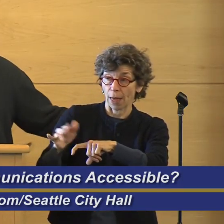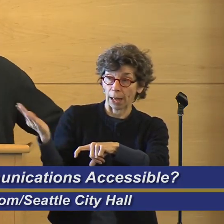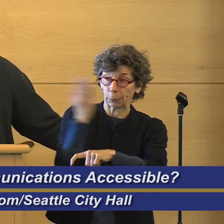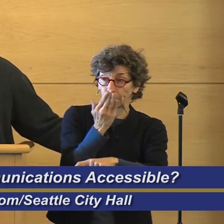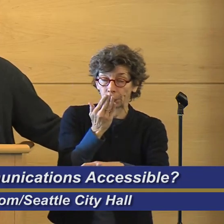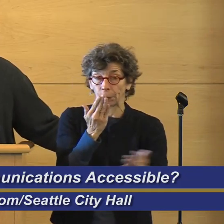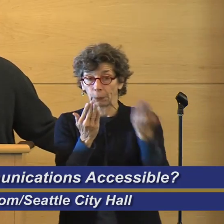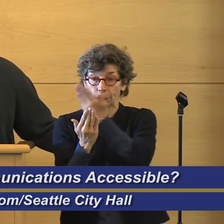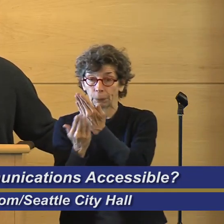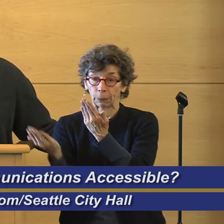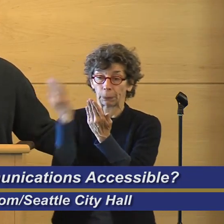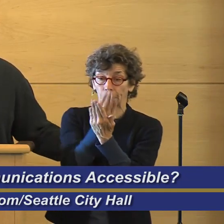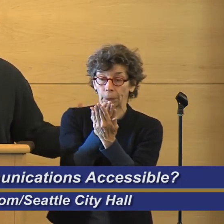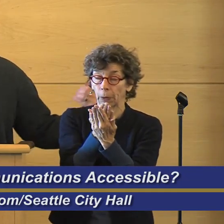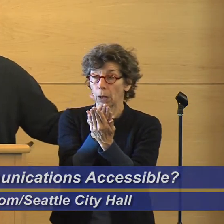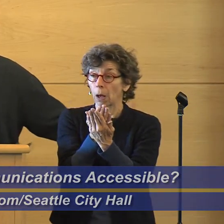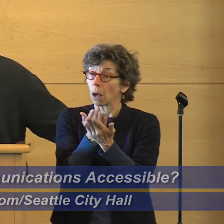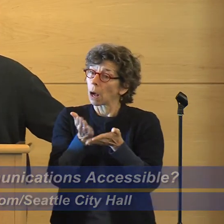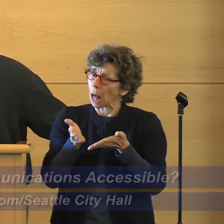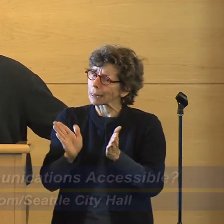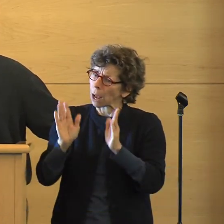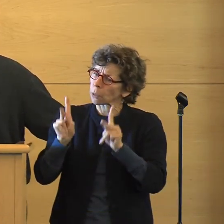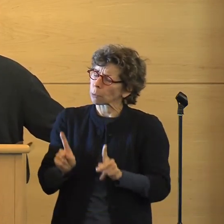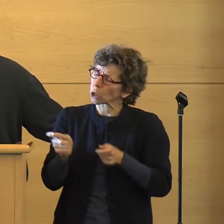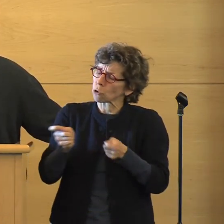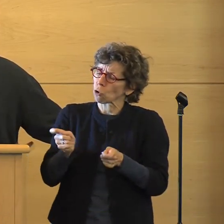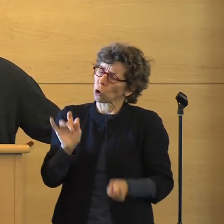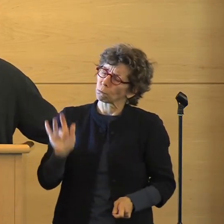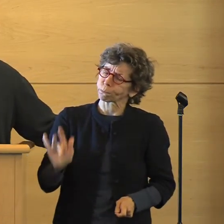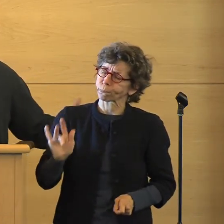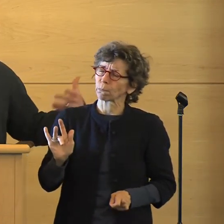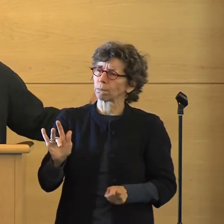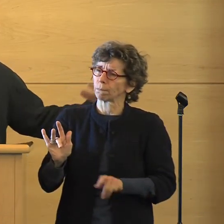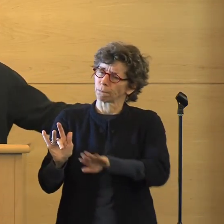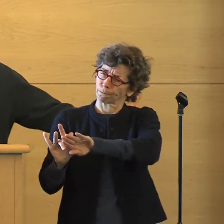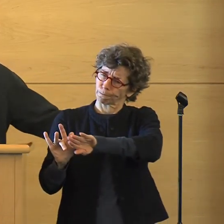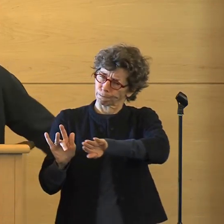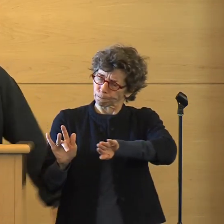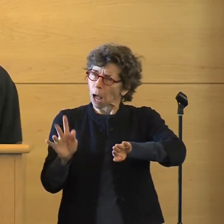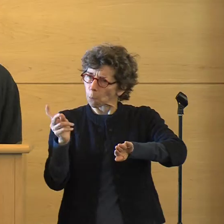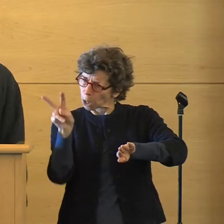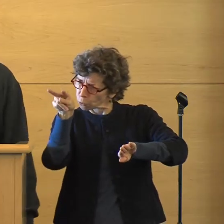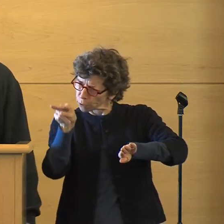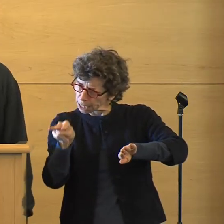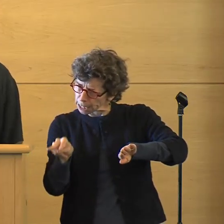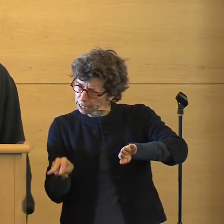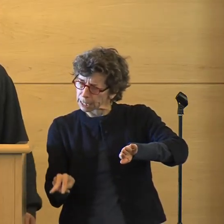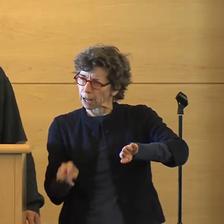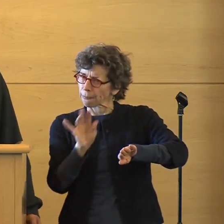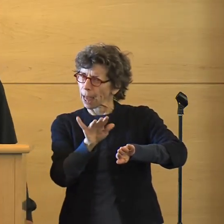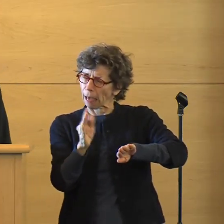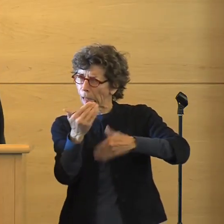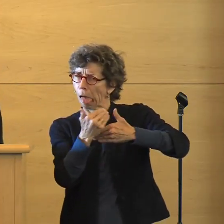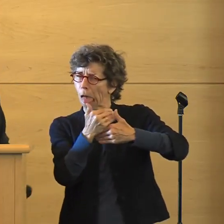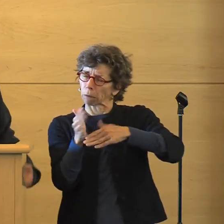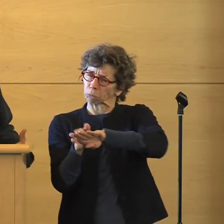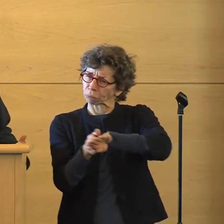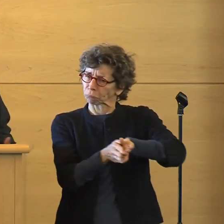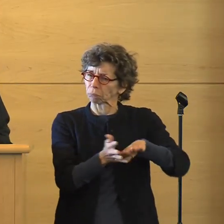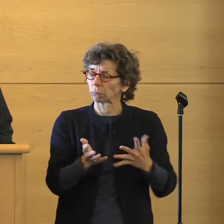problematic for certain people, and no technology is going to solve that other than having a pause button. So